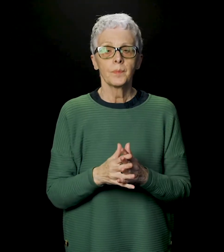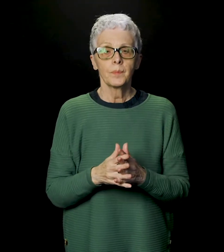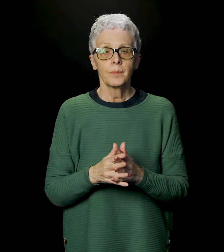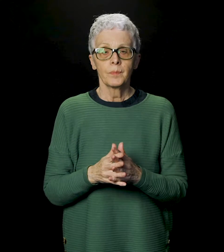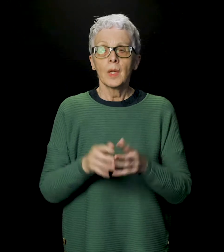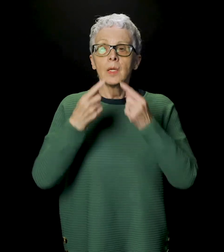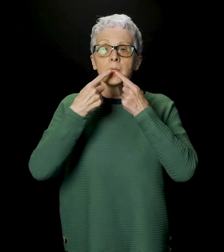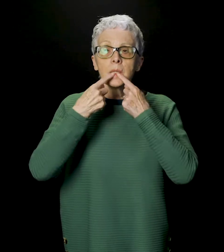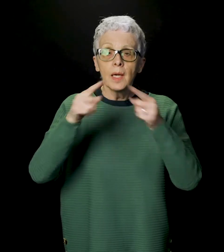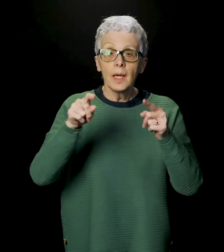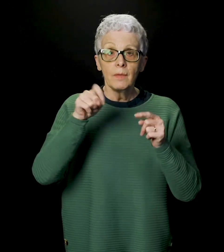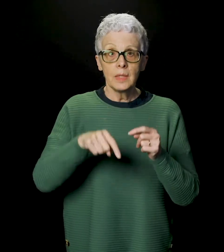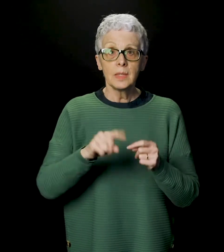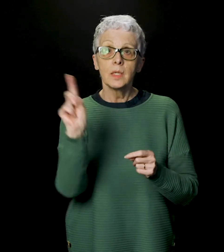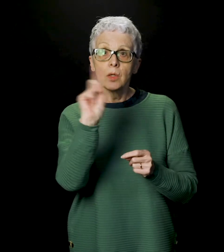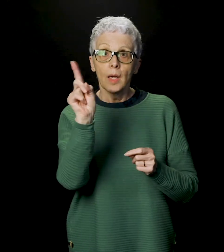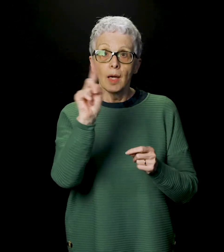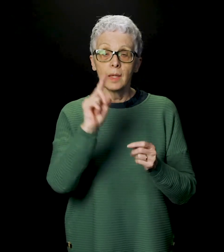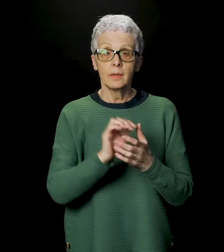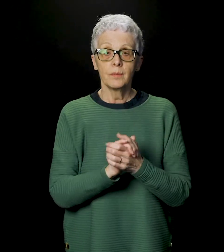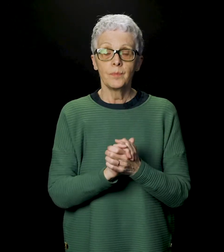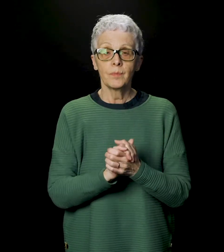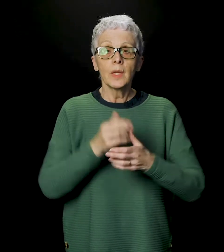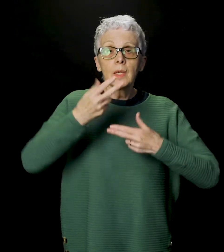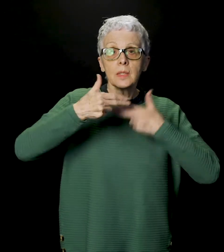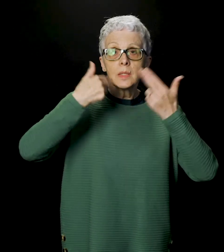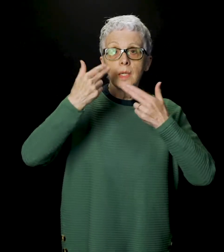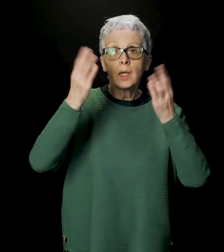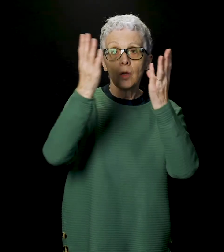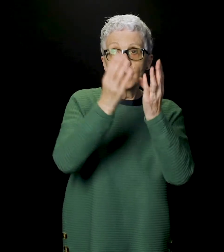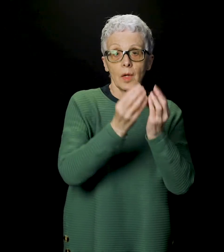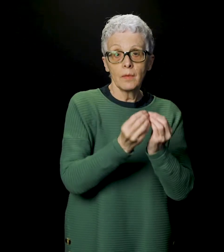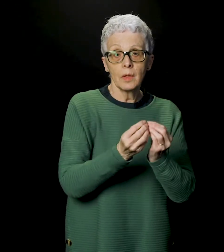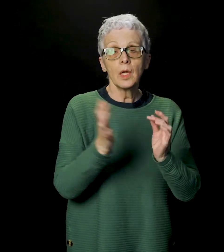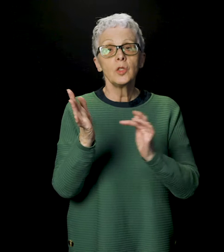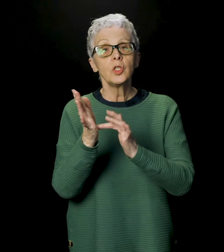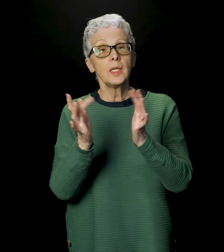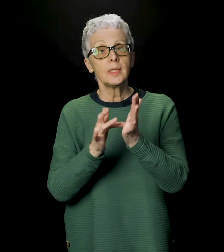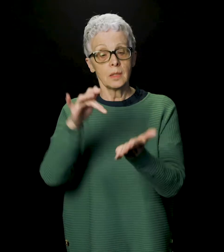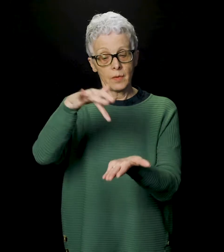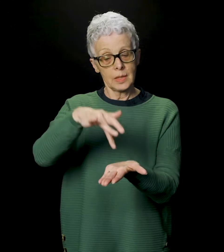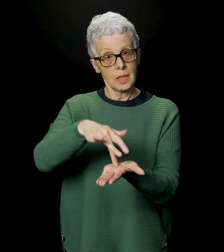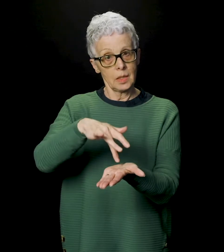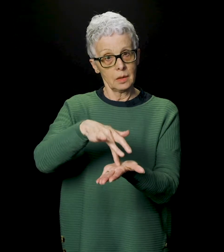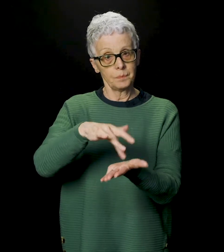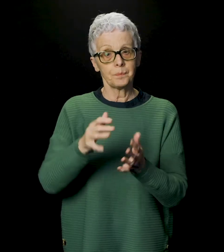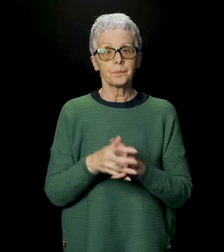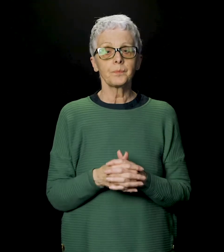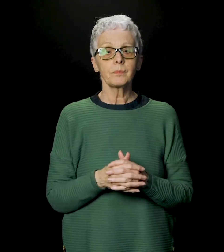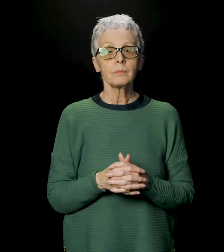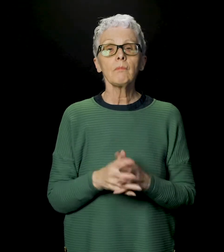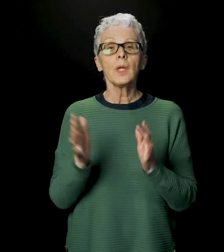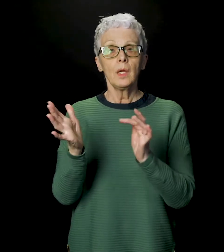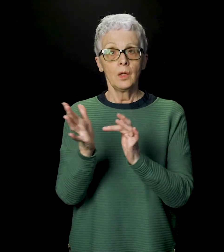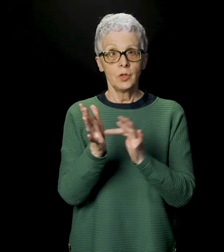Let's declare that today. Let's sing together. Jesus at the center. Jesus at